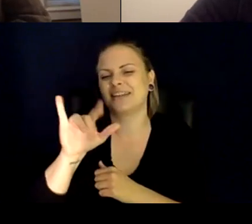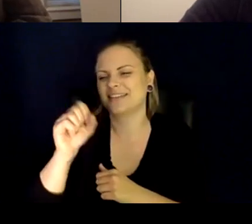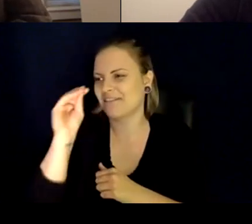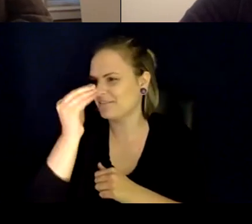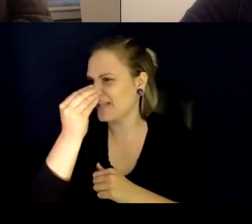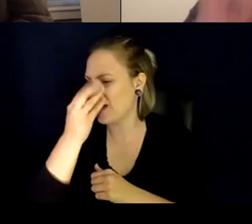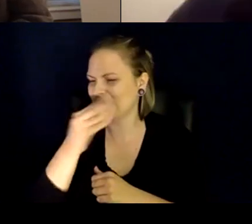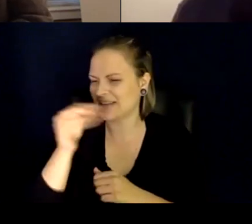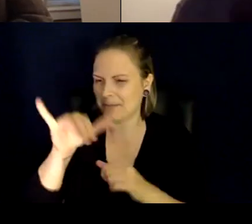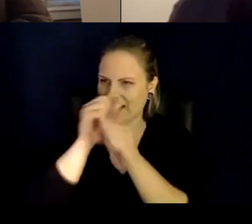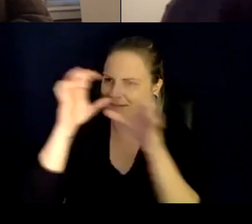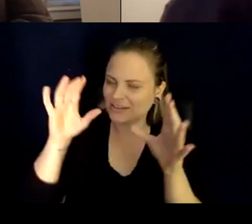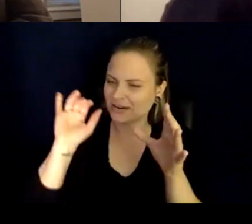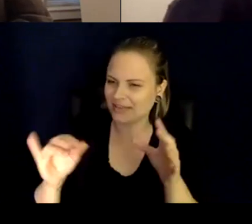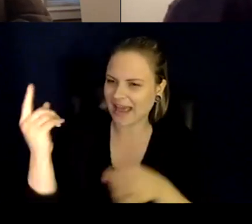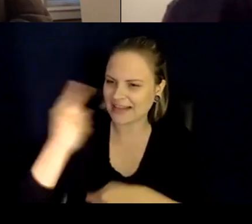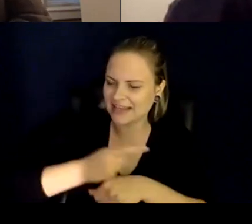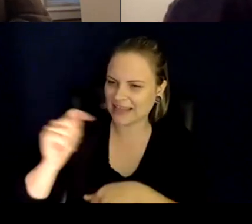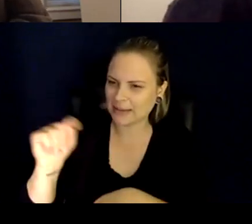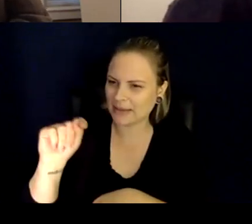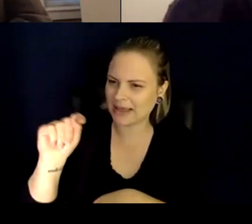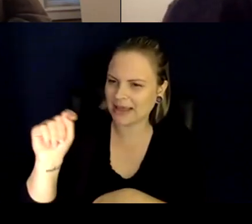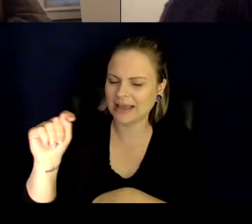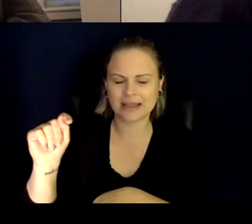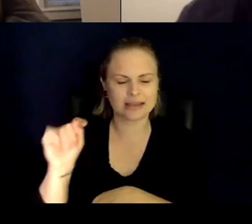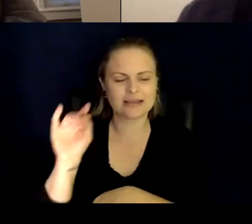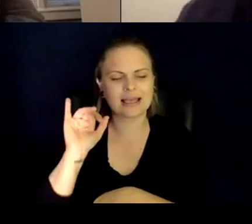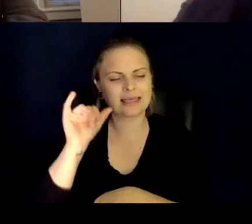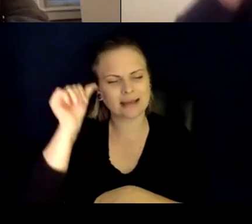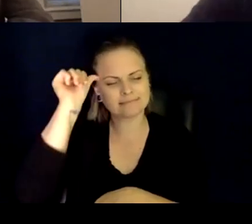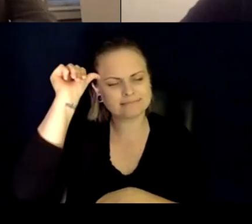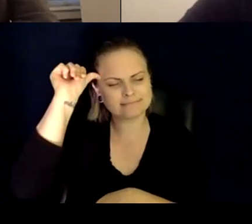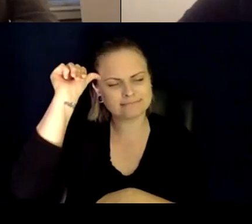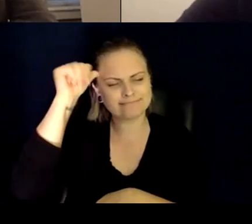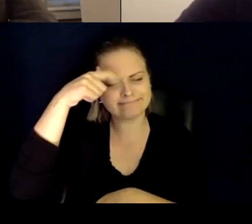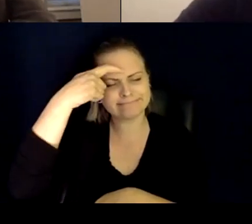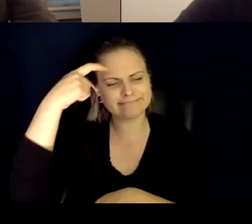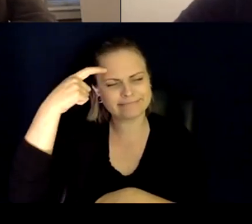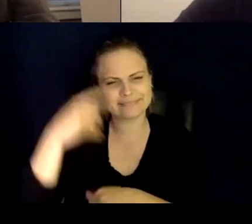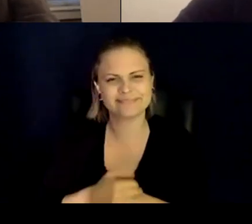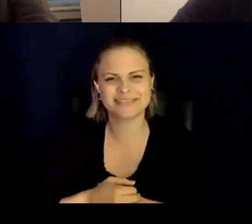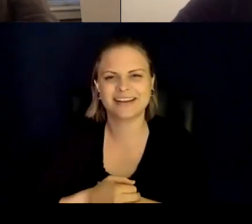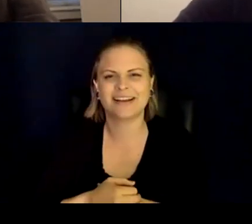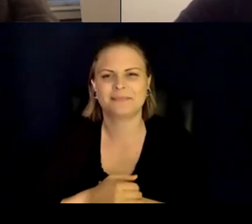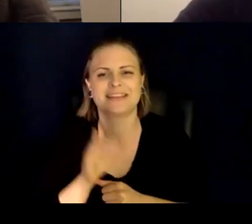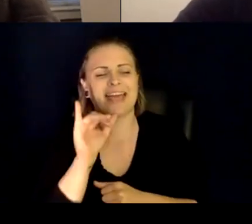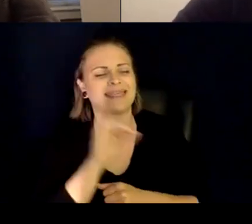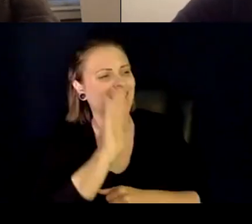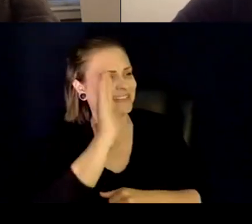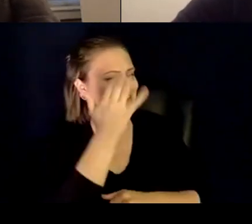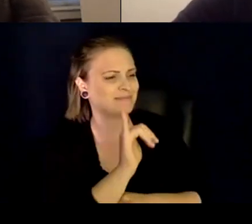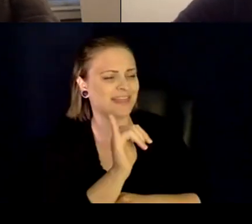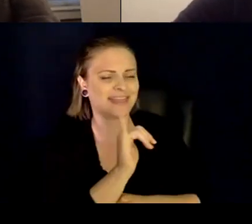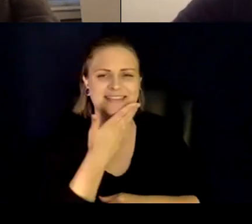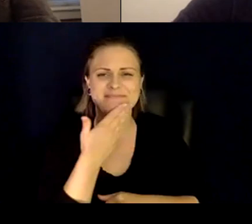day. That stayed with me pretty much. That seems like the single best place the